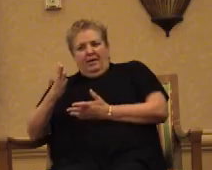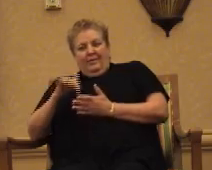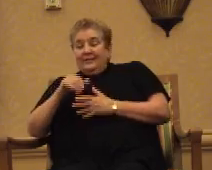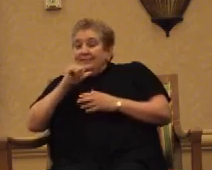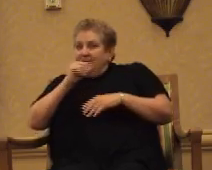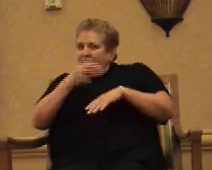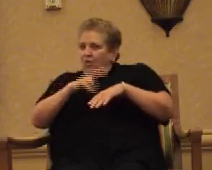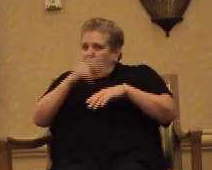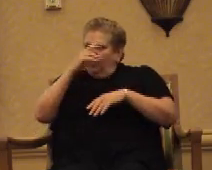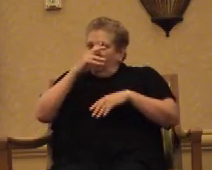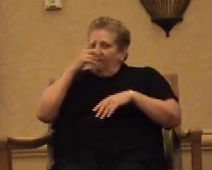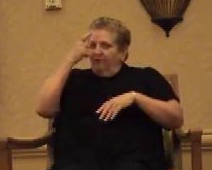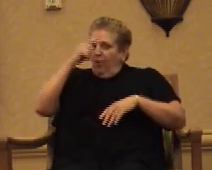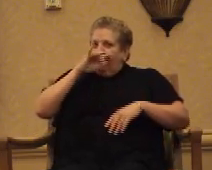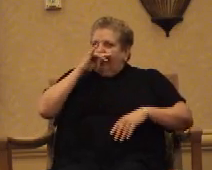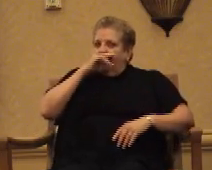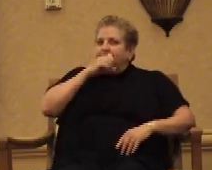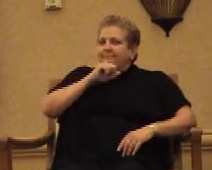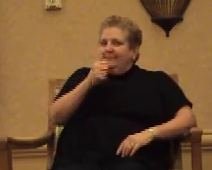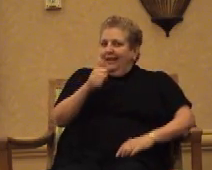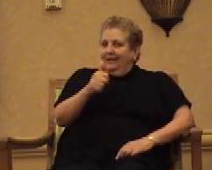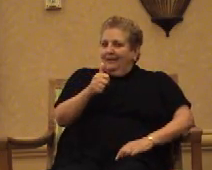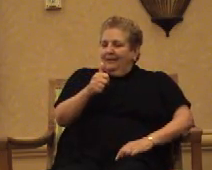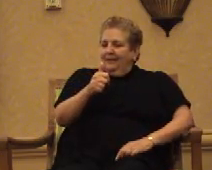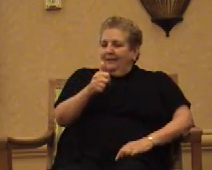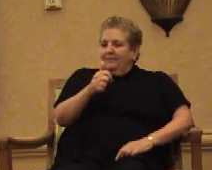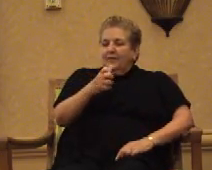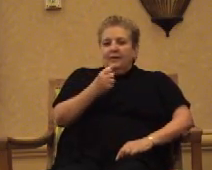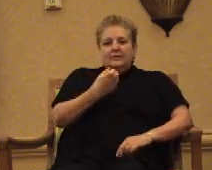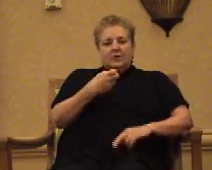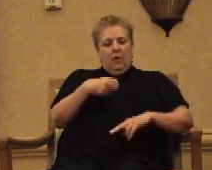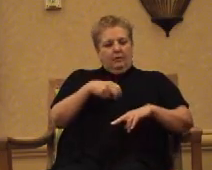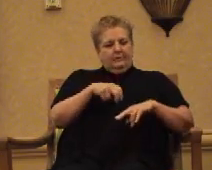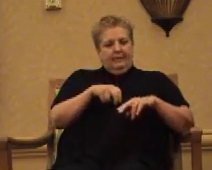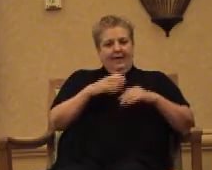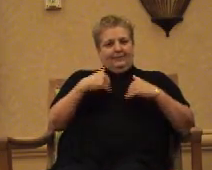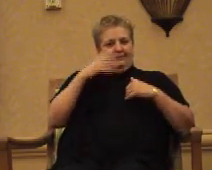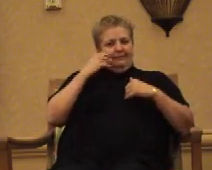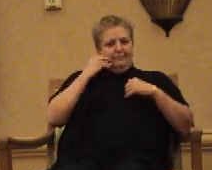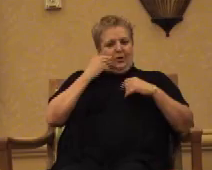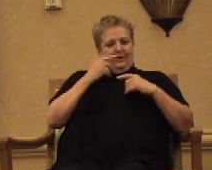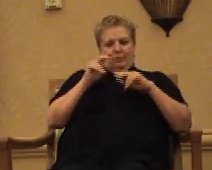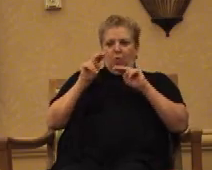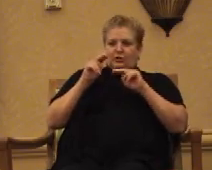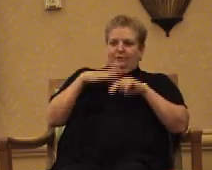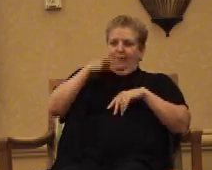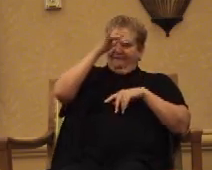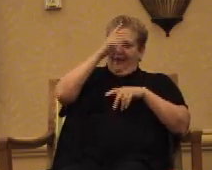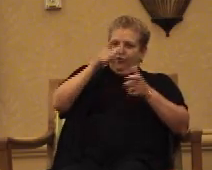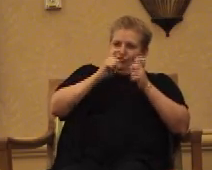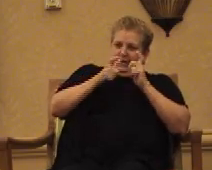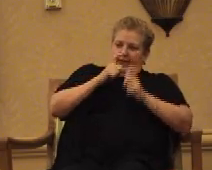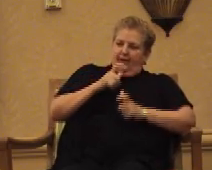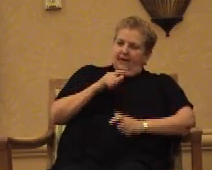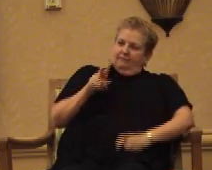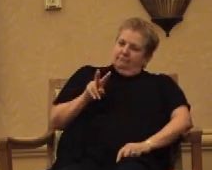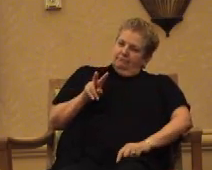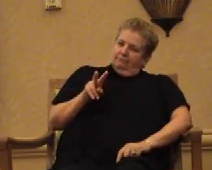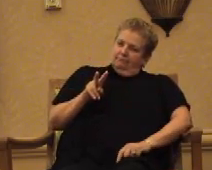this experience of sitting on the couch and watching my father drink, and it looked glamorous. So when Greg said, I have this quart of vodka,